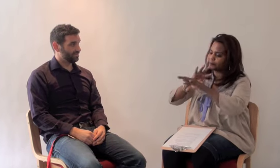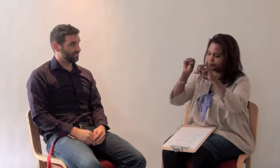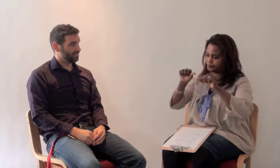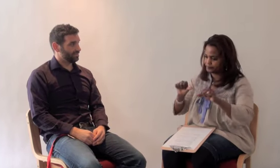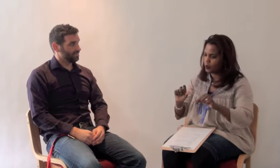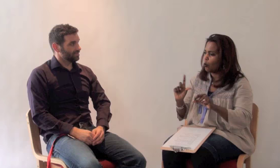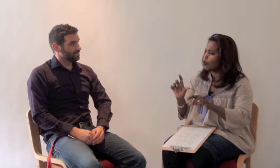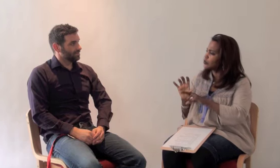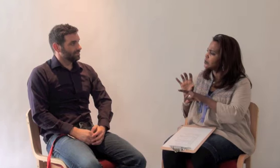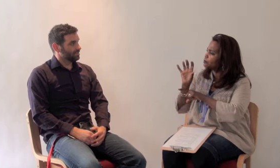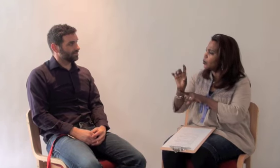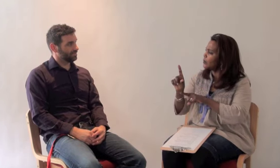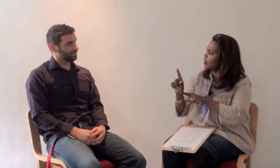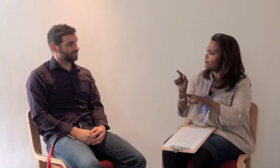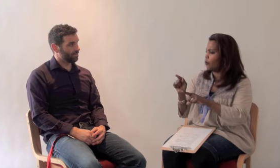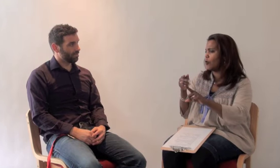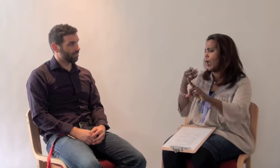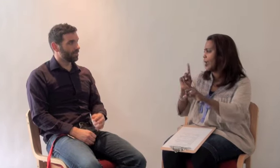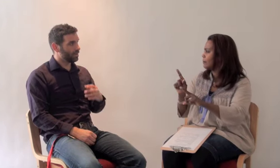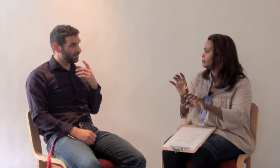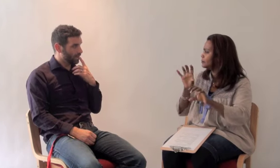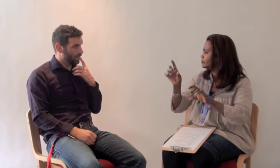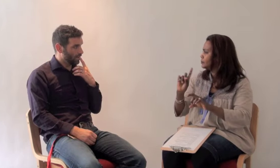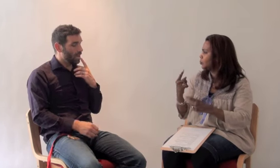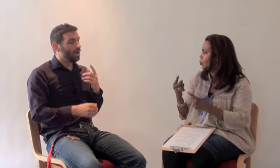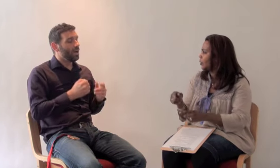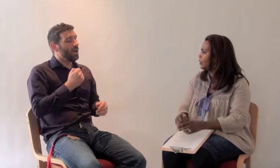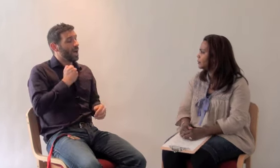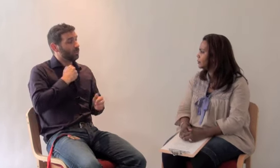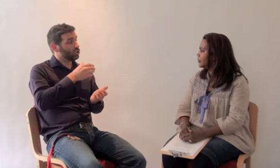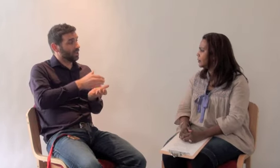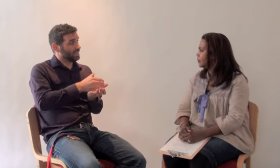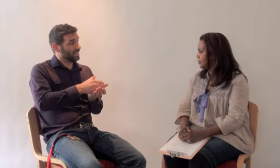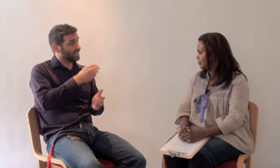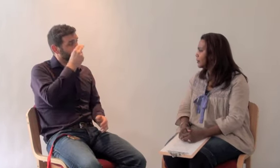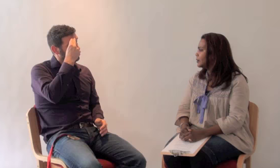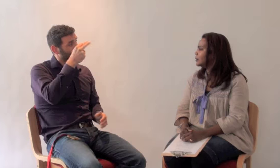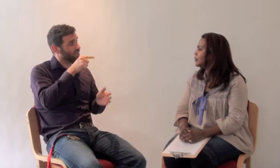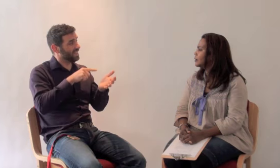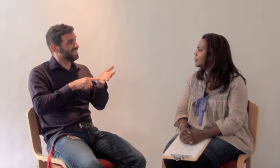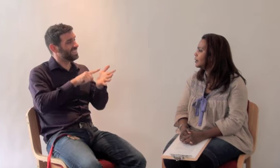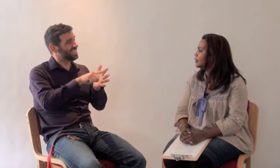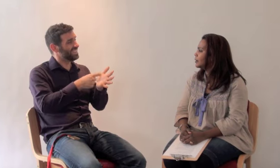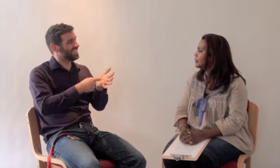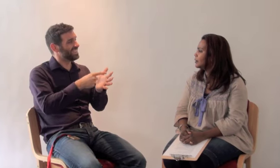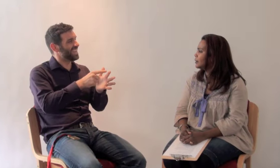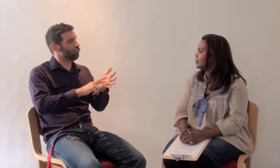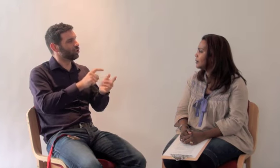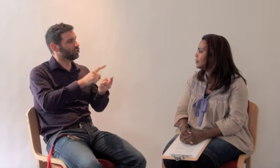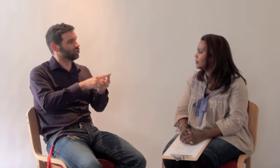So, I believe you were actually being sponsored for the races. Is that correct? Yes, the charity we were raising money for